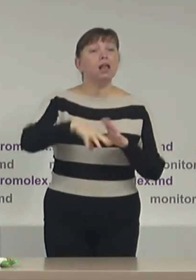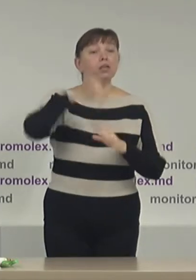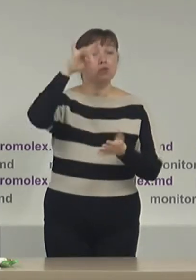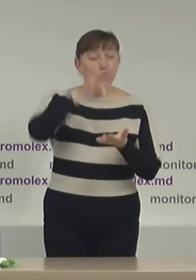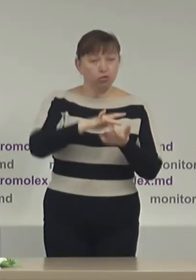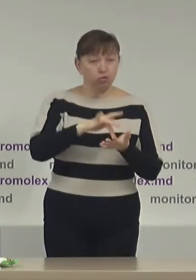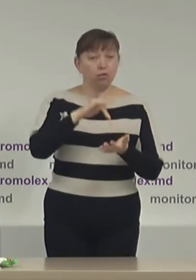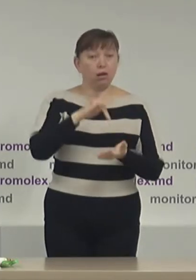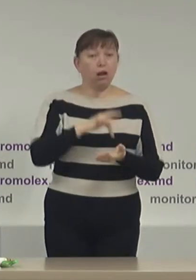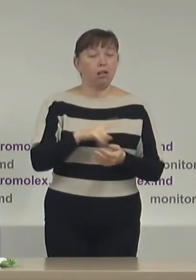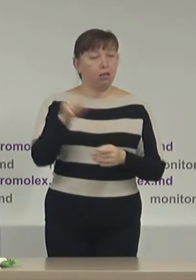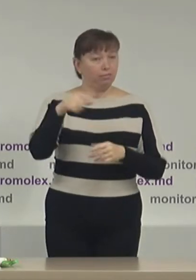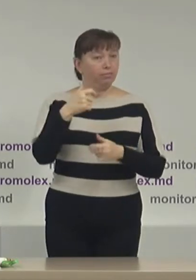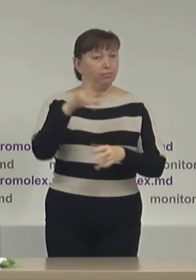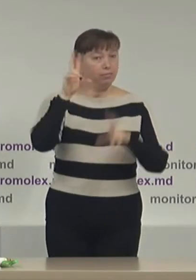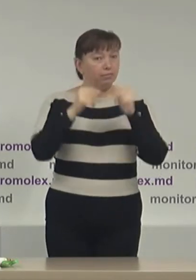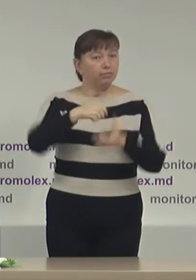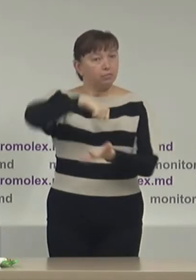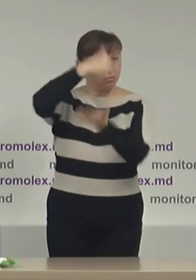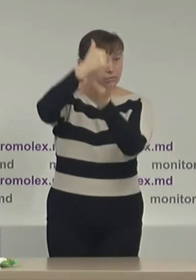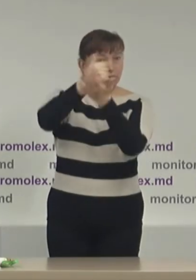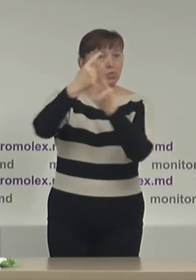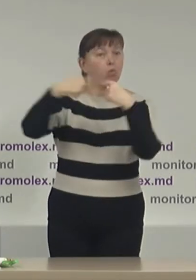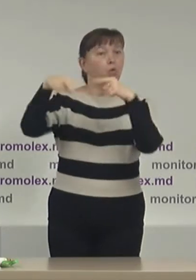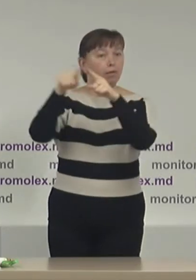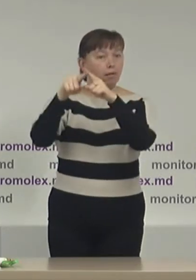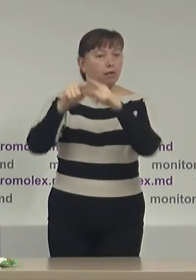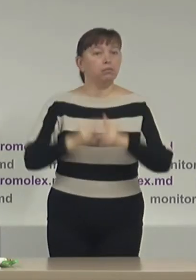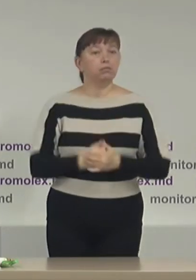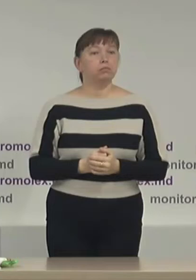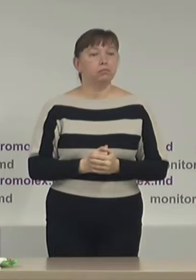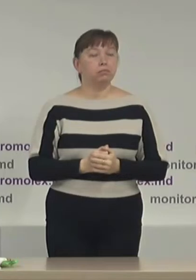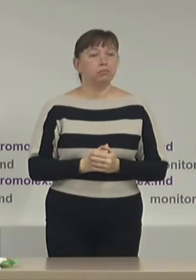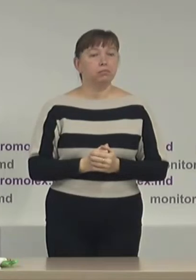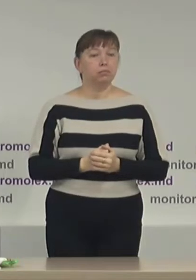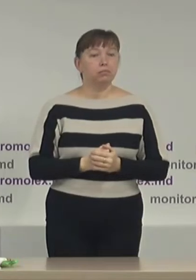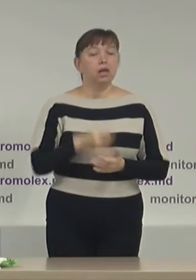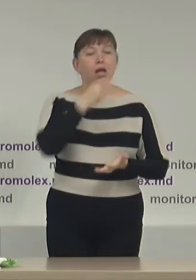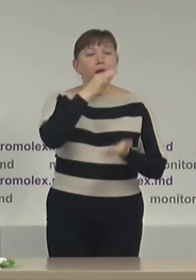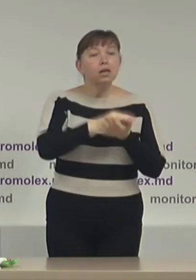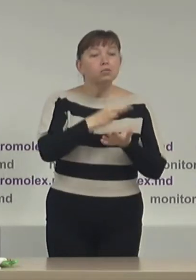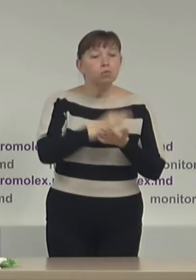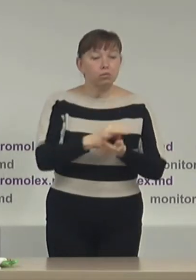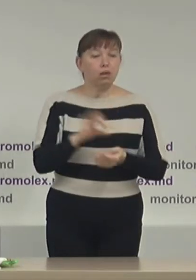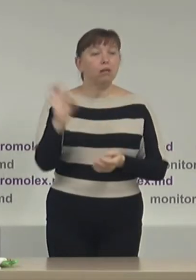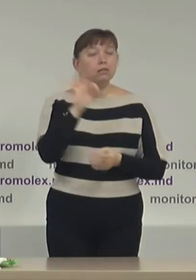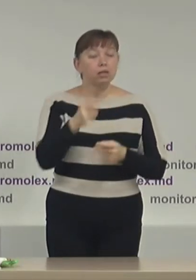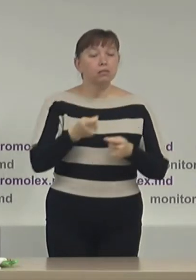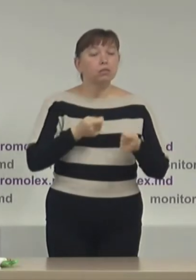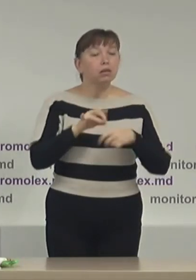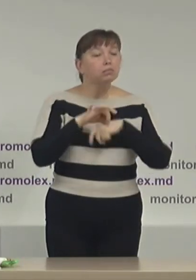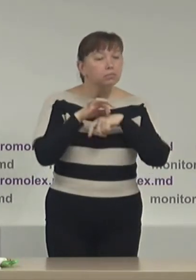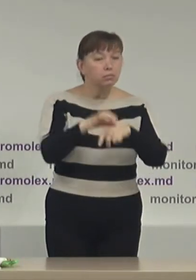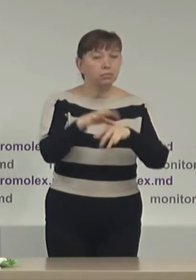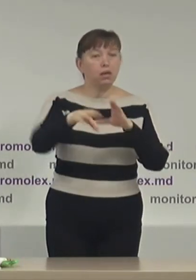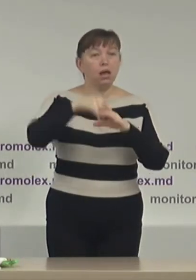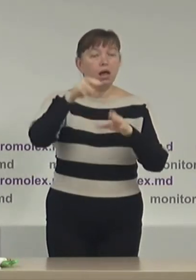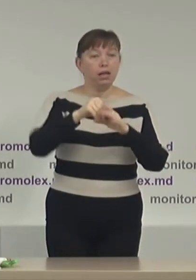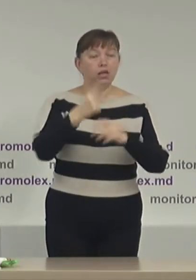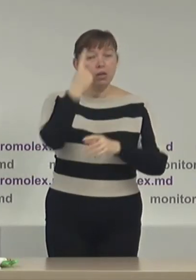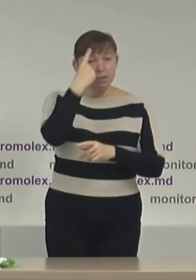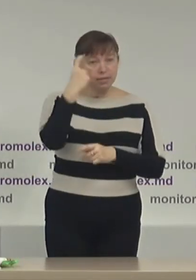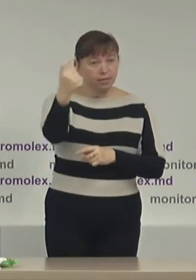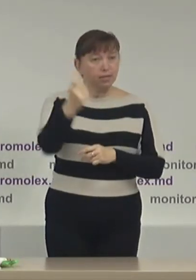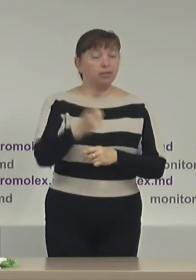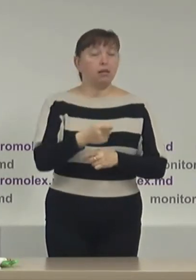necessary, the Central Election Committee Commission, as the supreme electoral body in charge of managing the